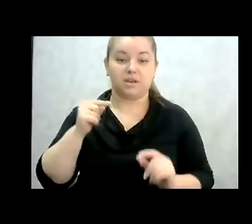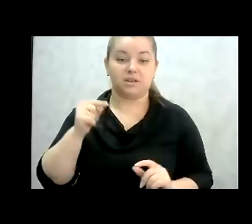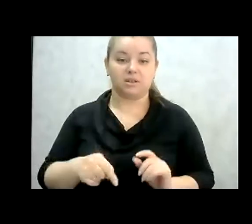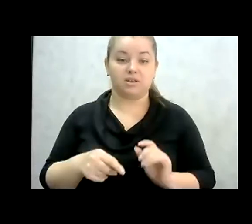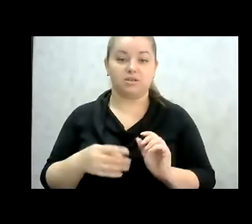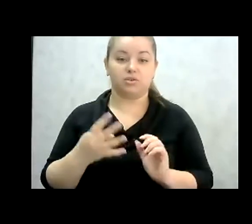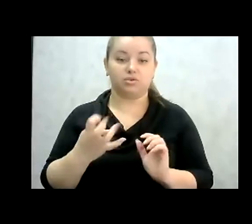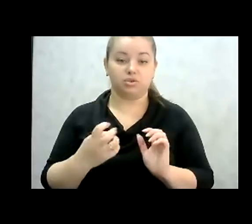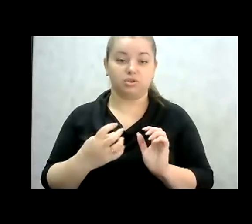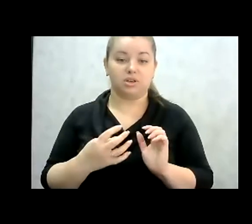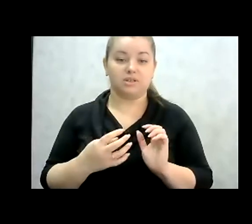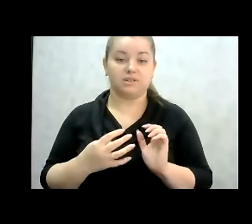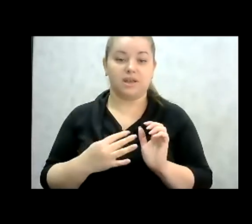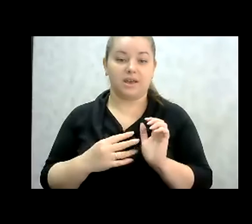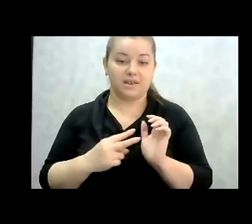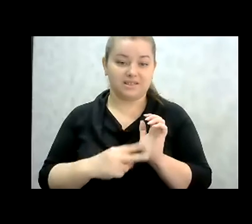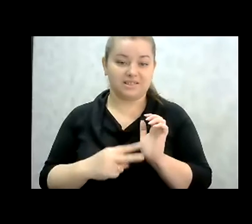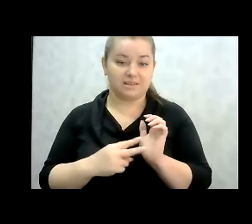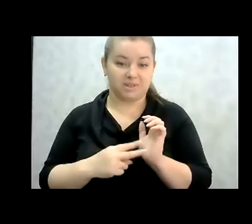councillors in